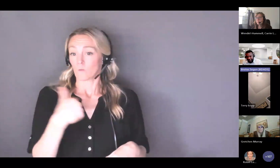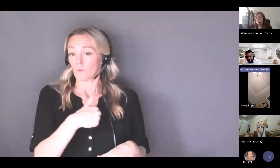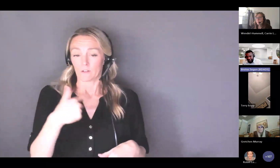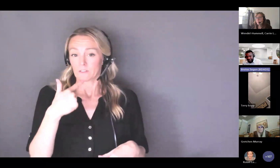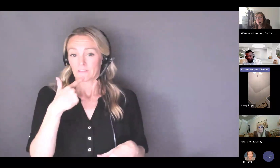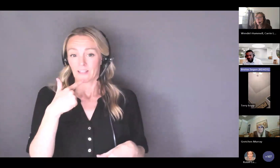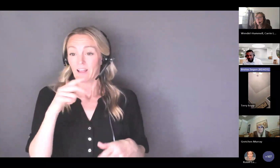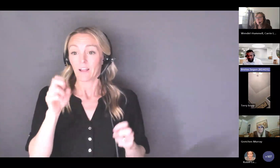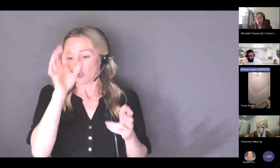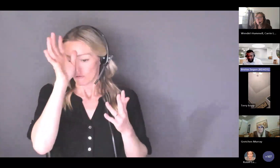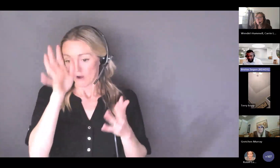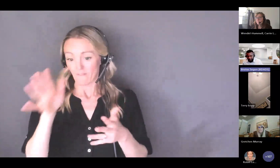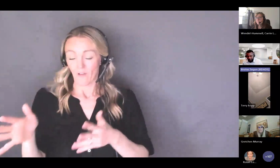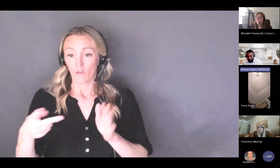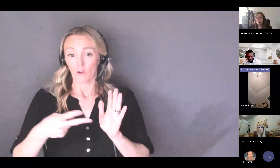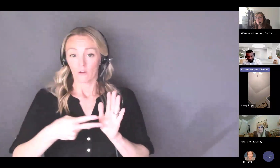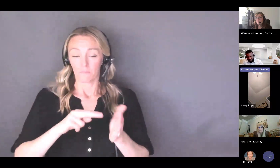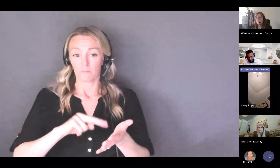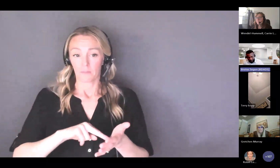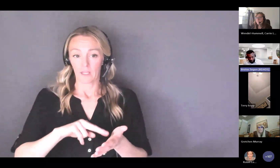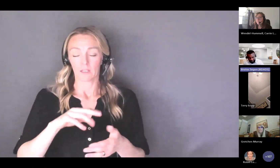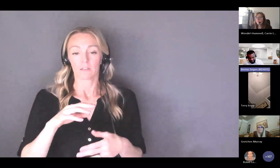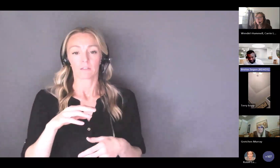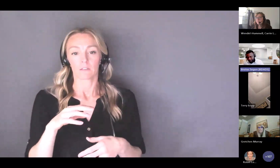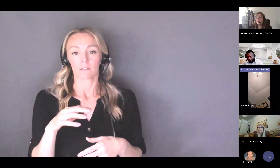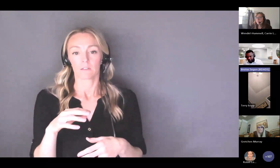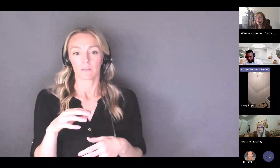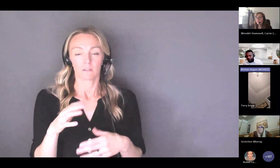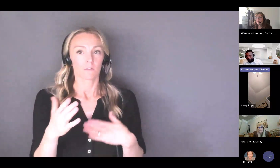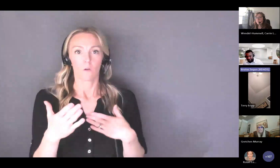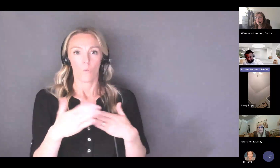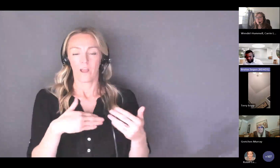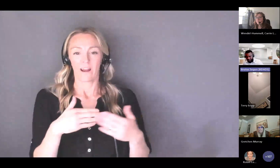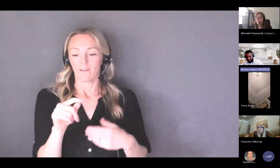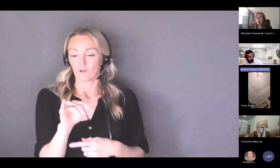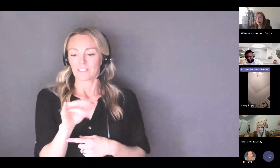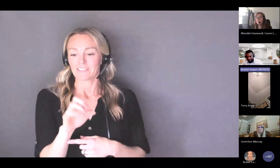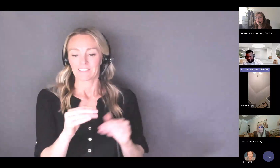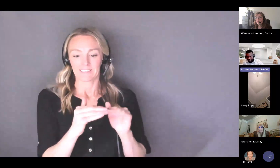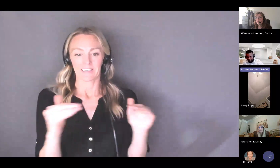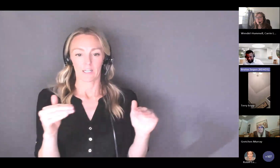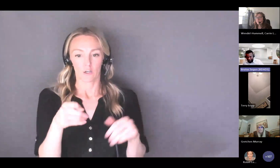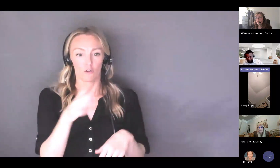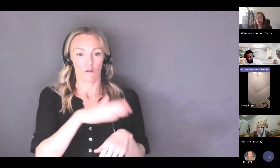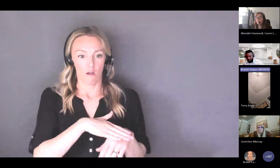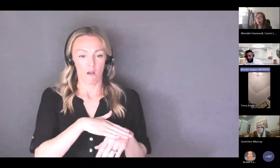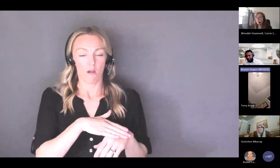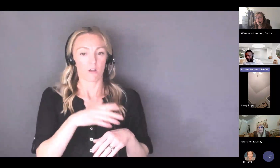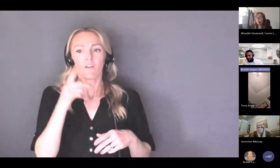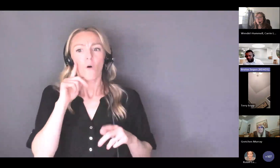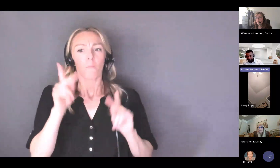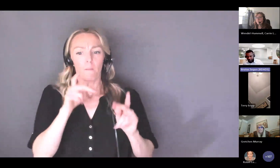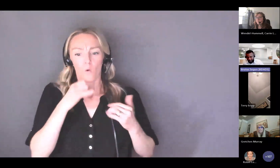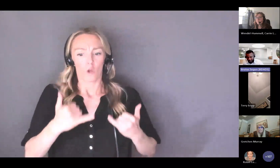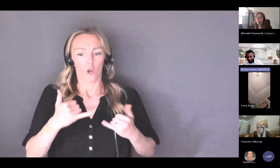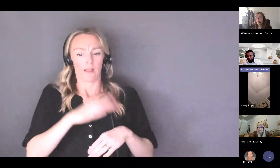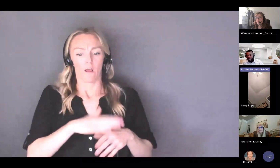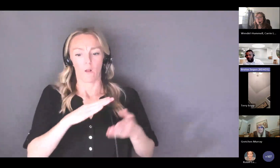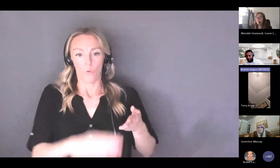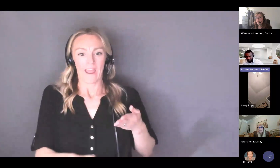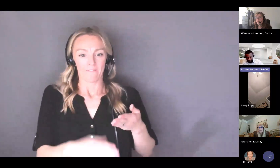of the grandfathering is if whatever tier you're on for existing participants that are currently on the waiver,